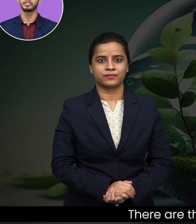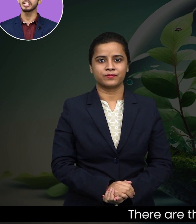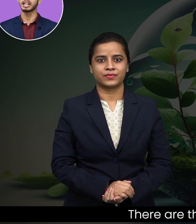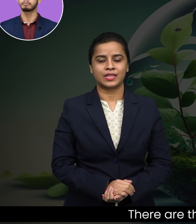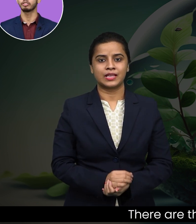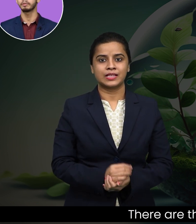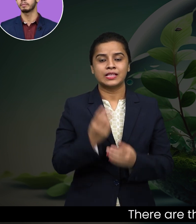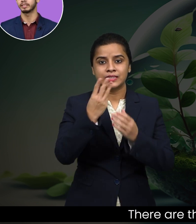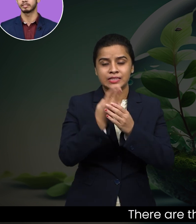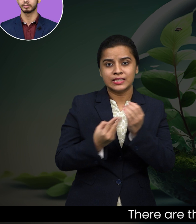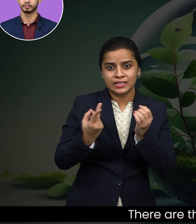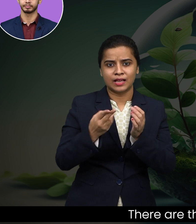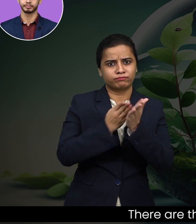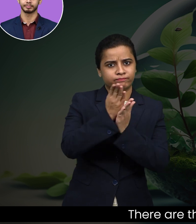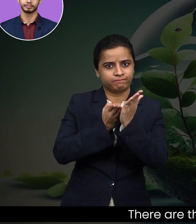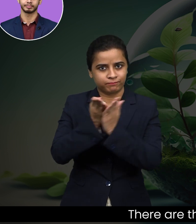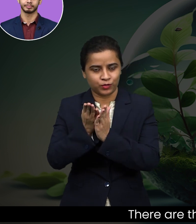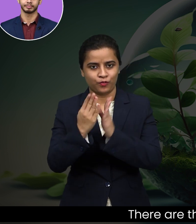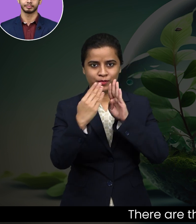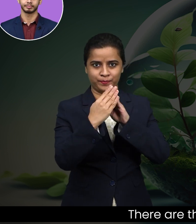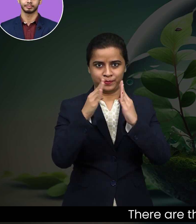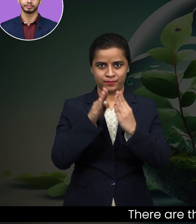There are three types of pyramids: